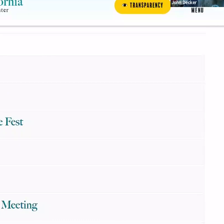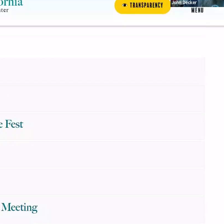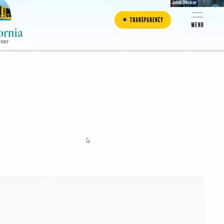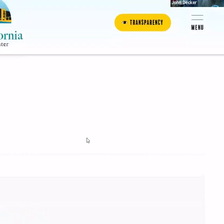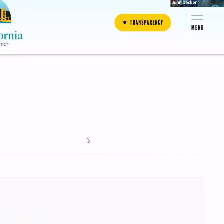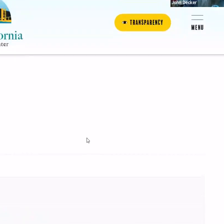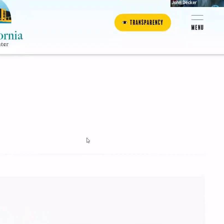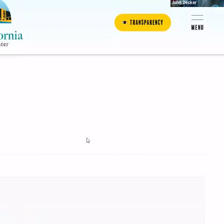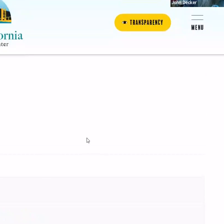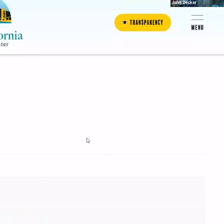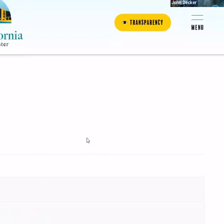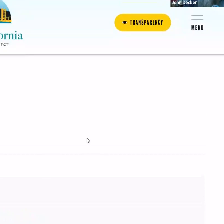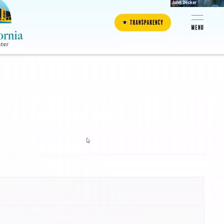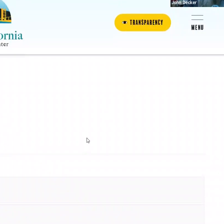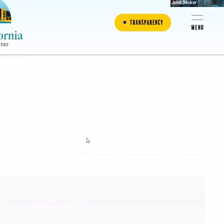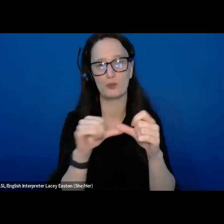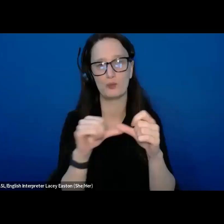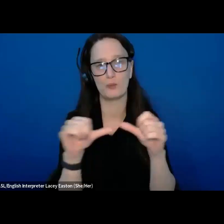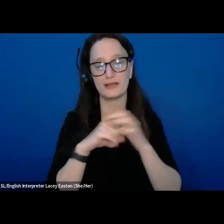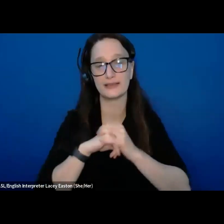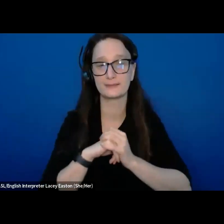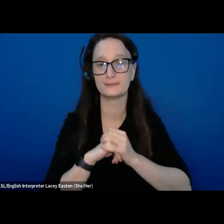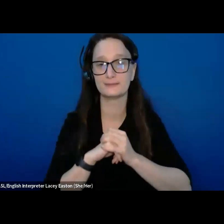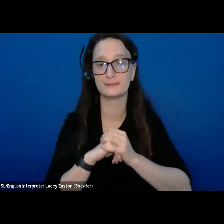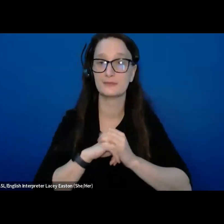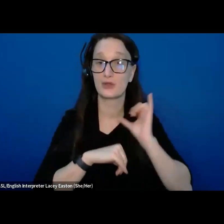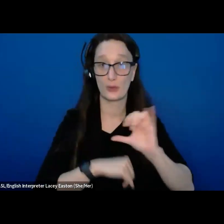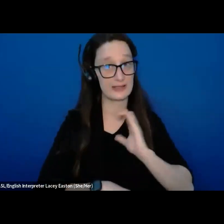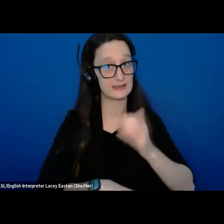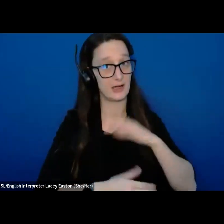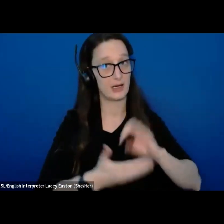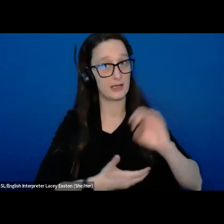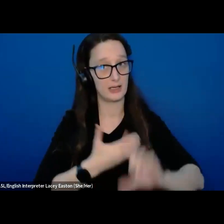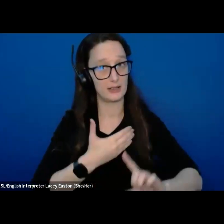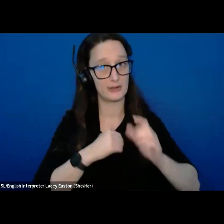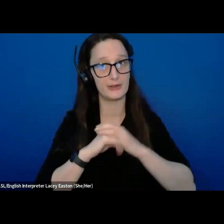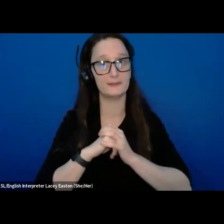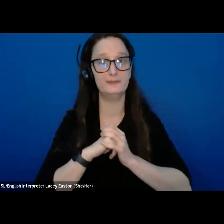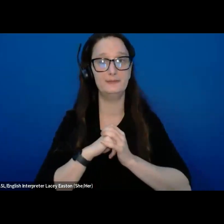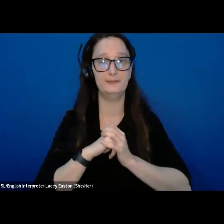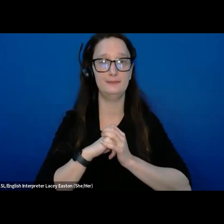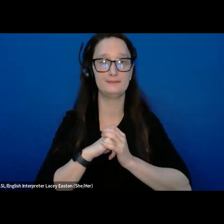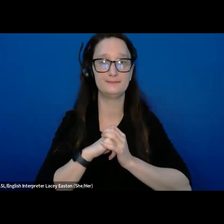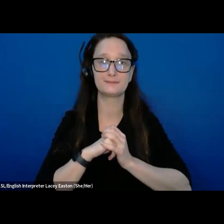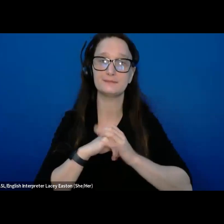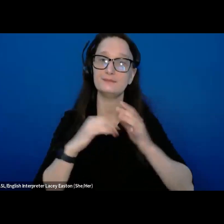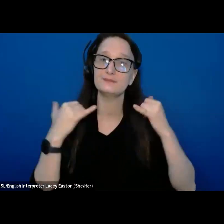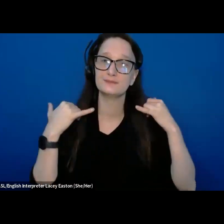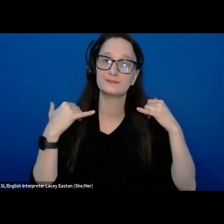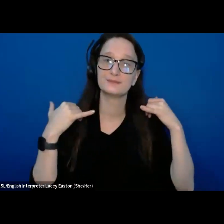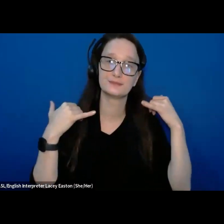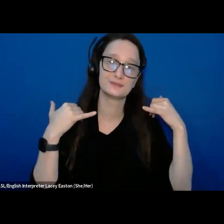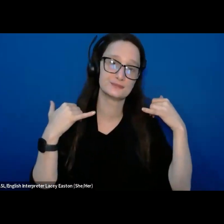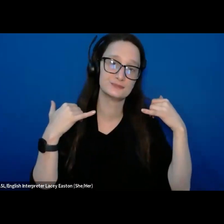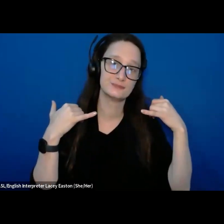So that is our calendar. And with that, let's see if I get anything else on my